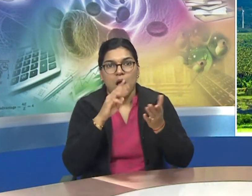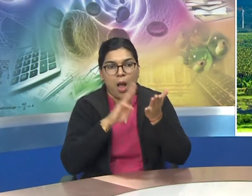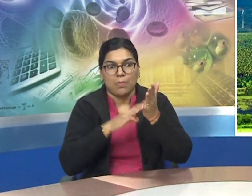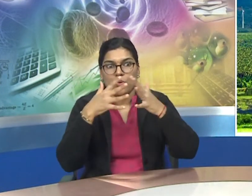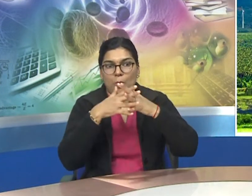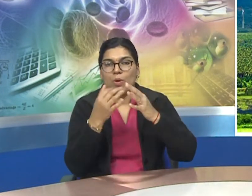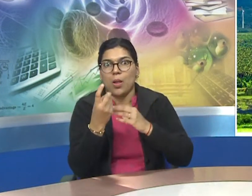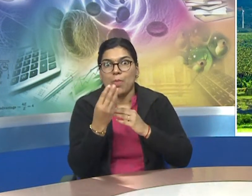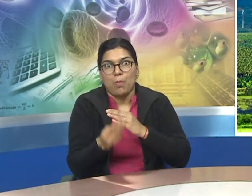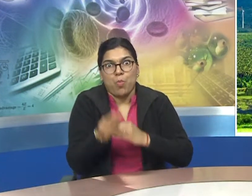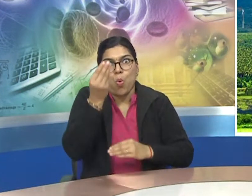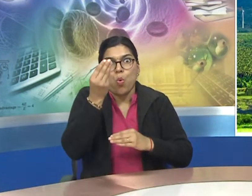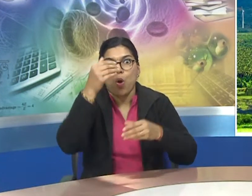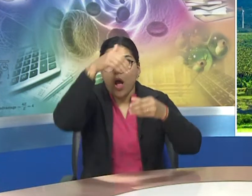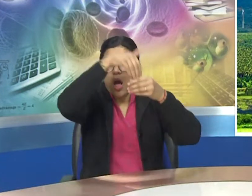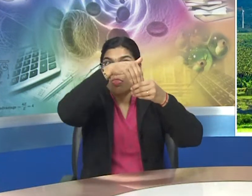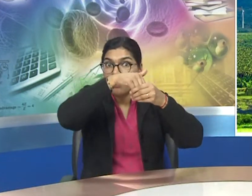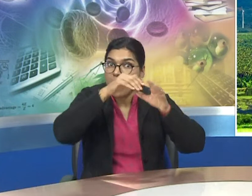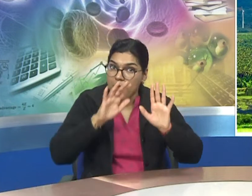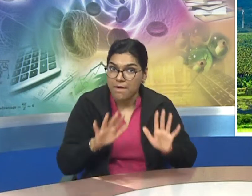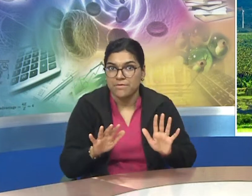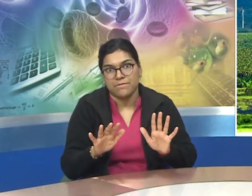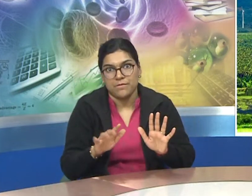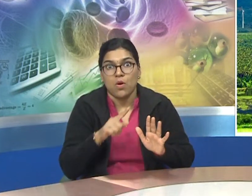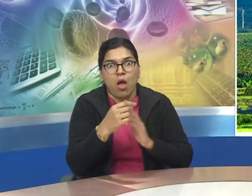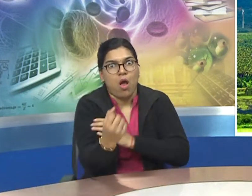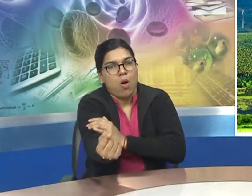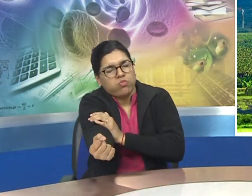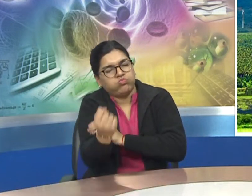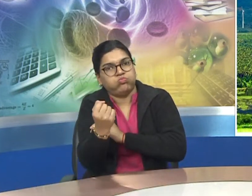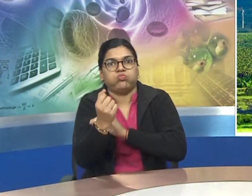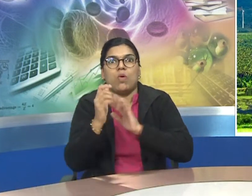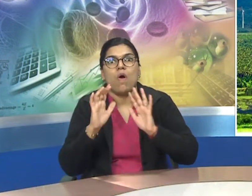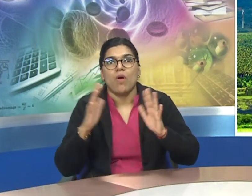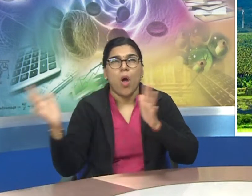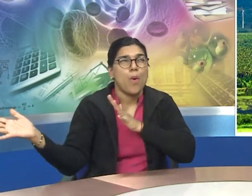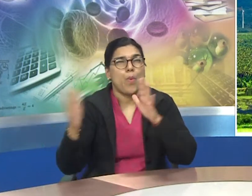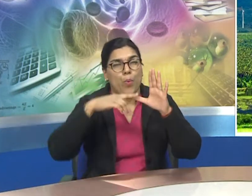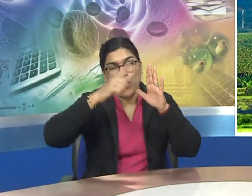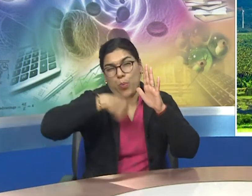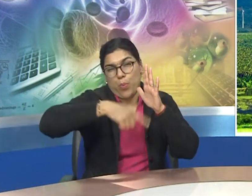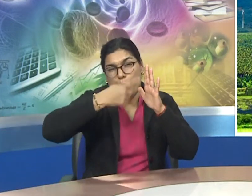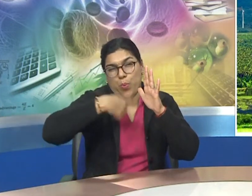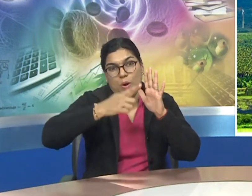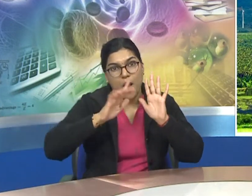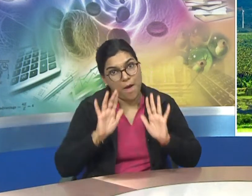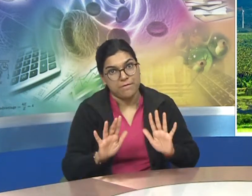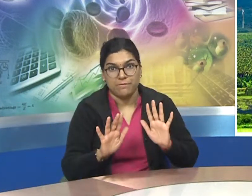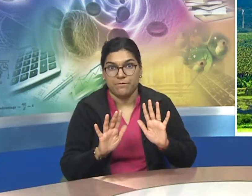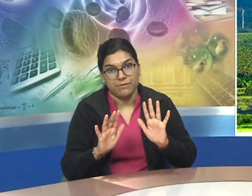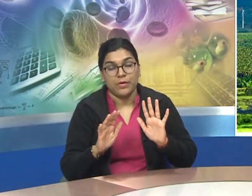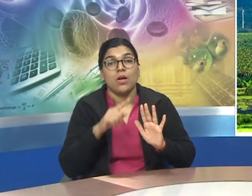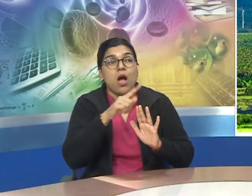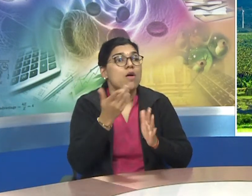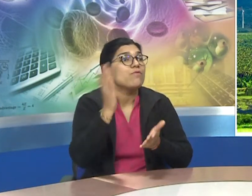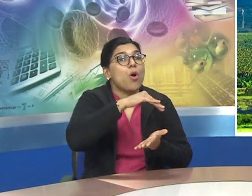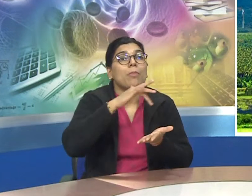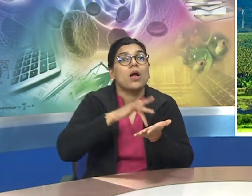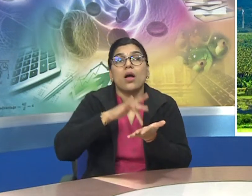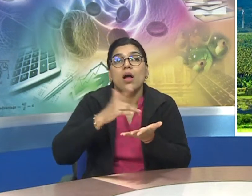We all know that the electricity is measured in unit, which is megawatt.